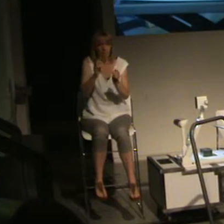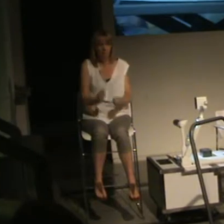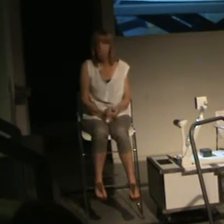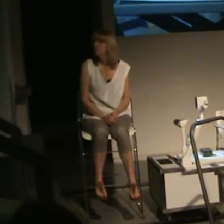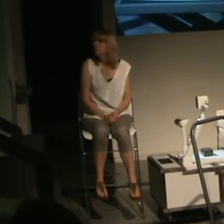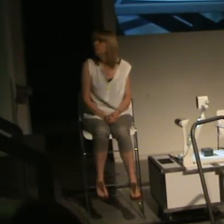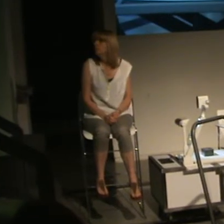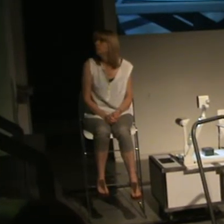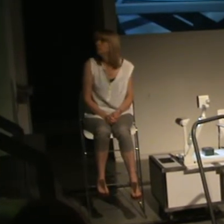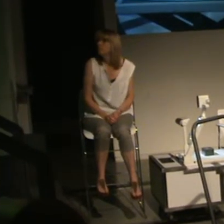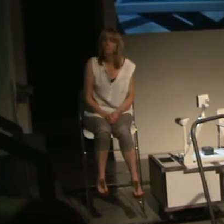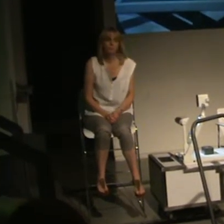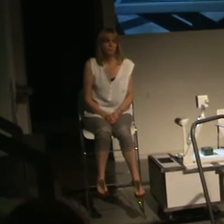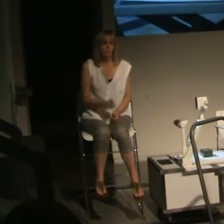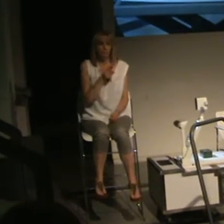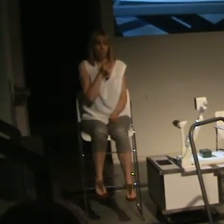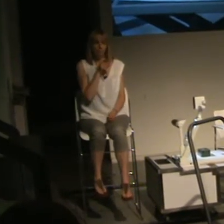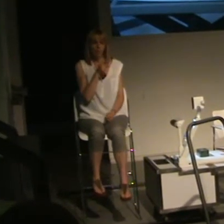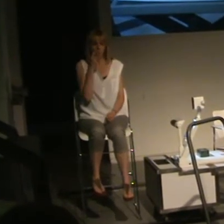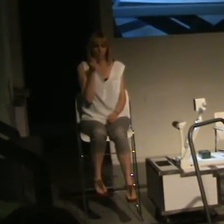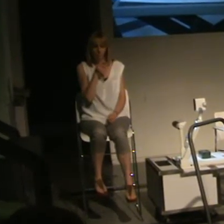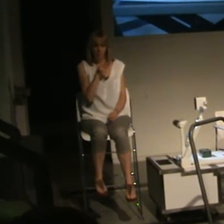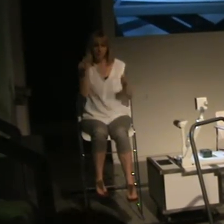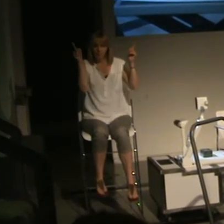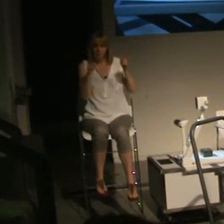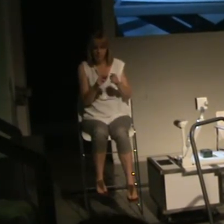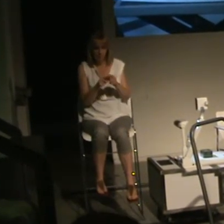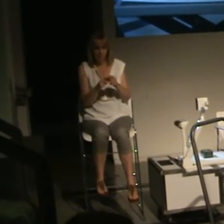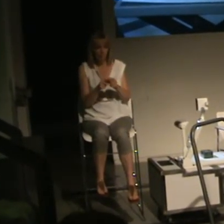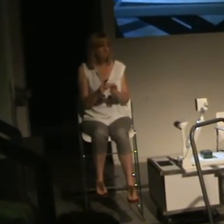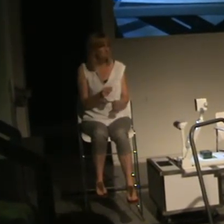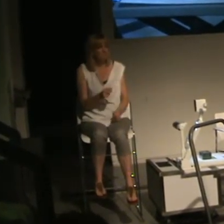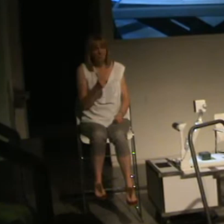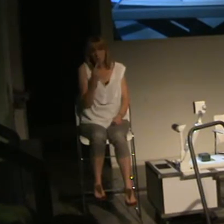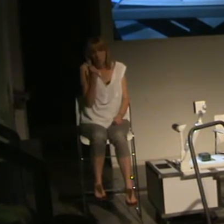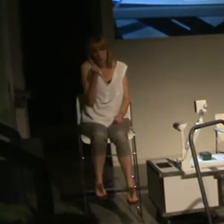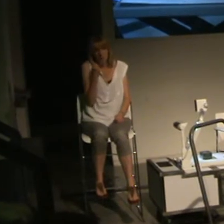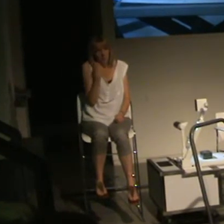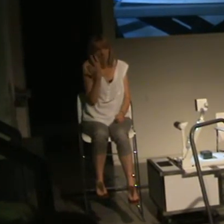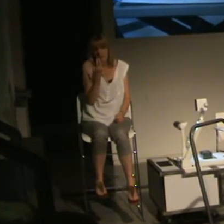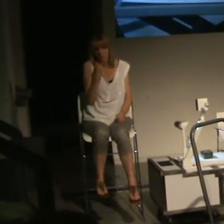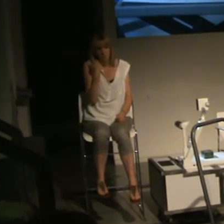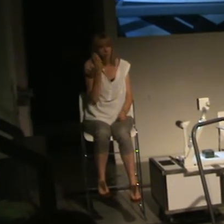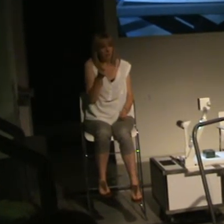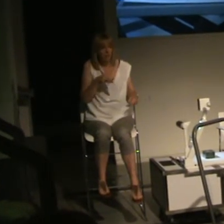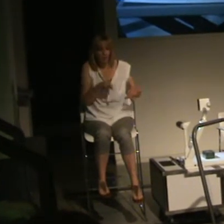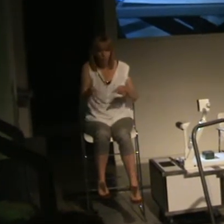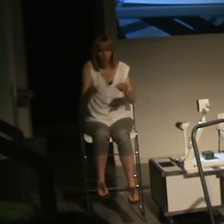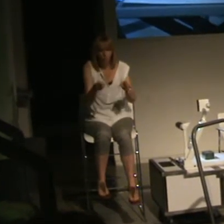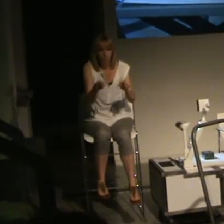now. Now they were in India, remember, so every day probably in the rivers they